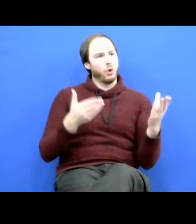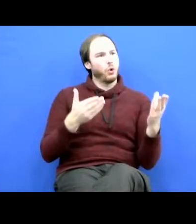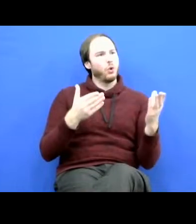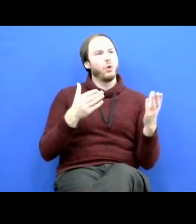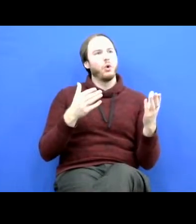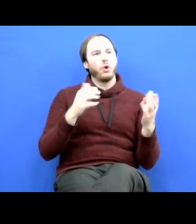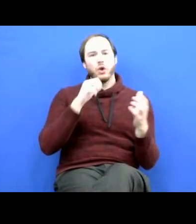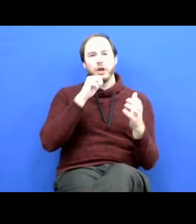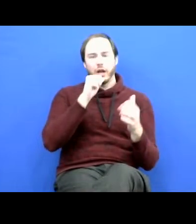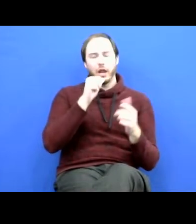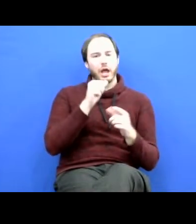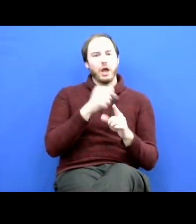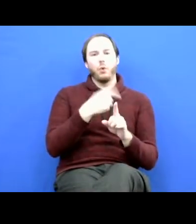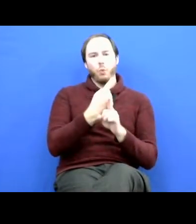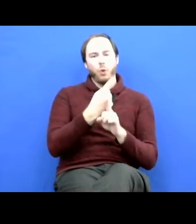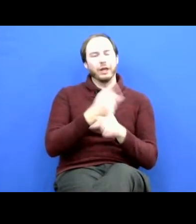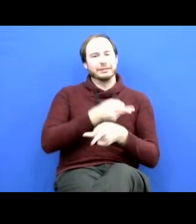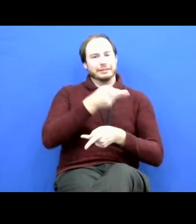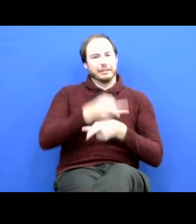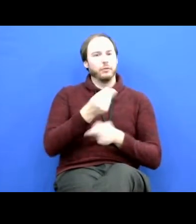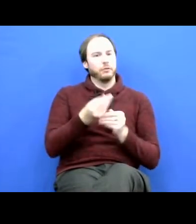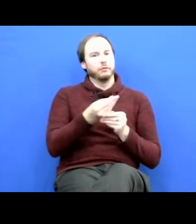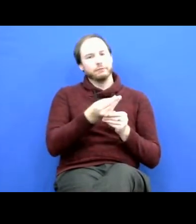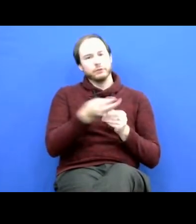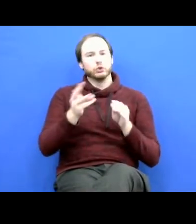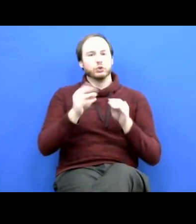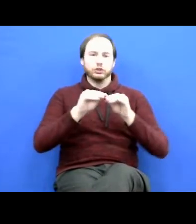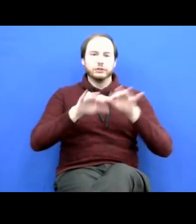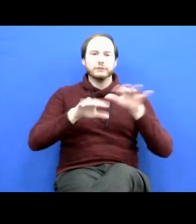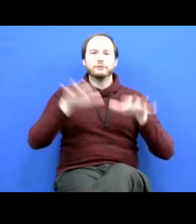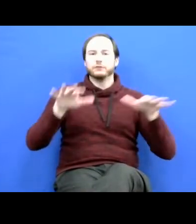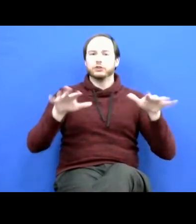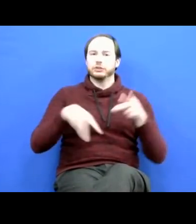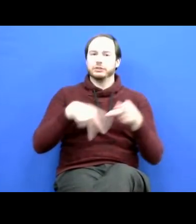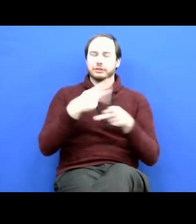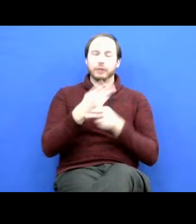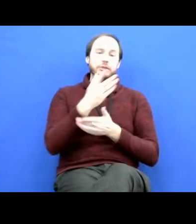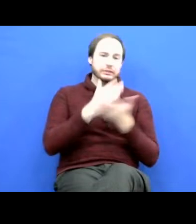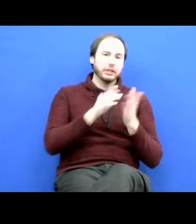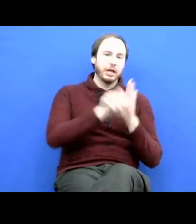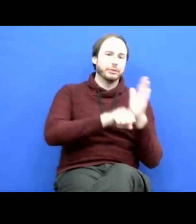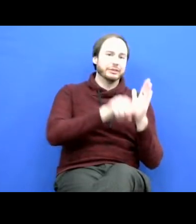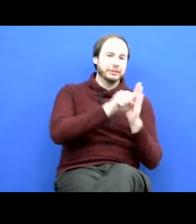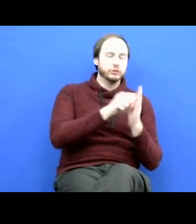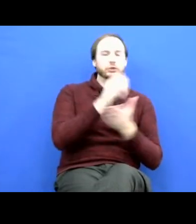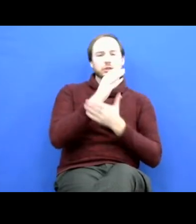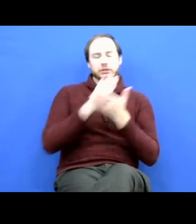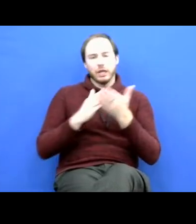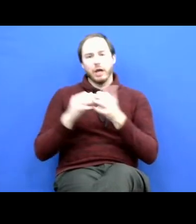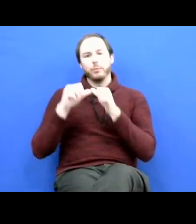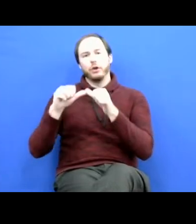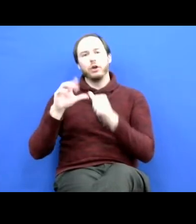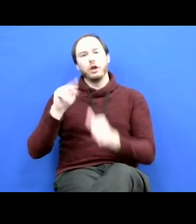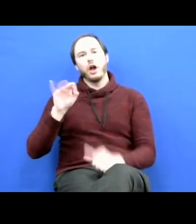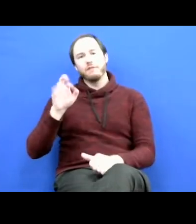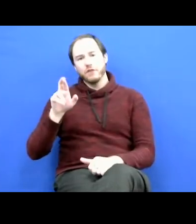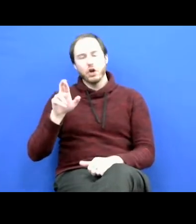just a single species, right? It's like multiple species that you're deciduous and conifers and probably some